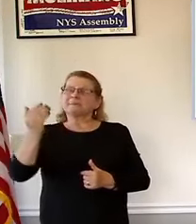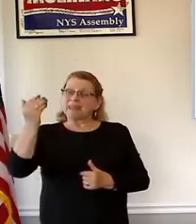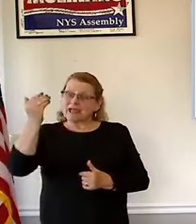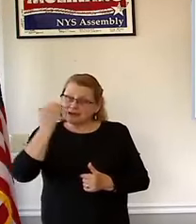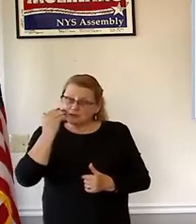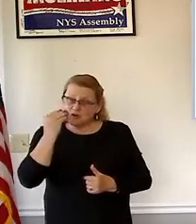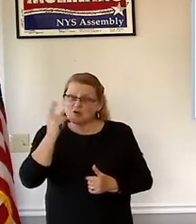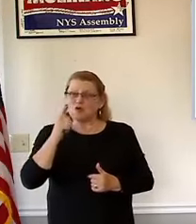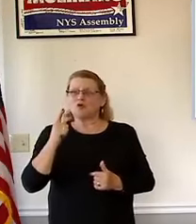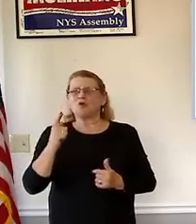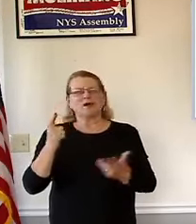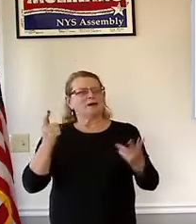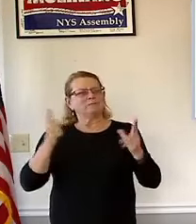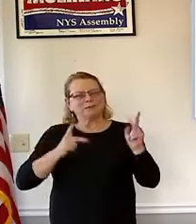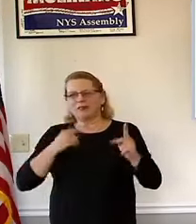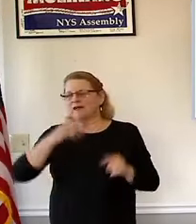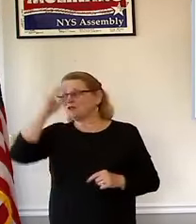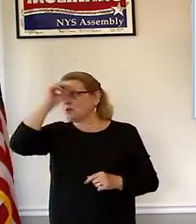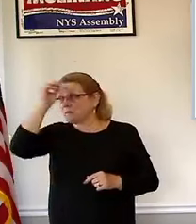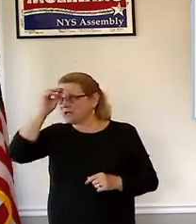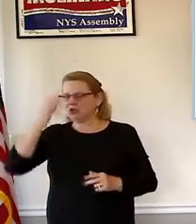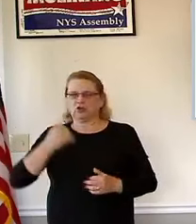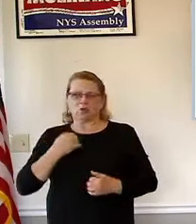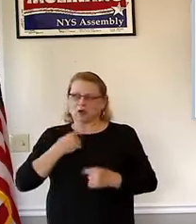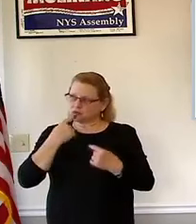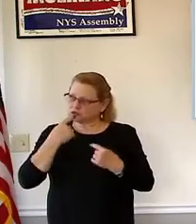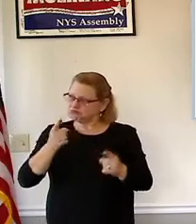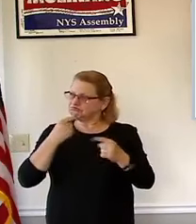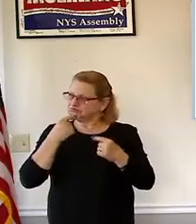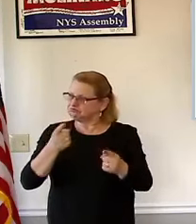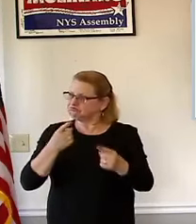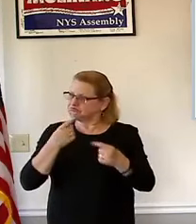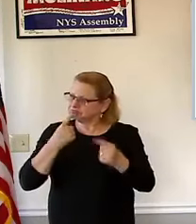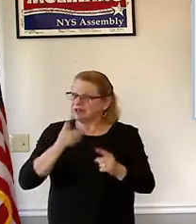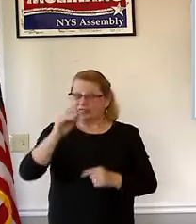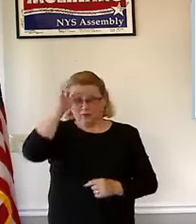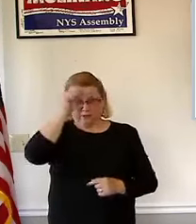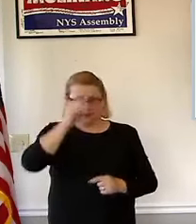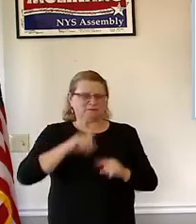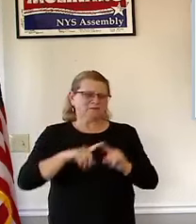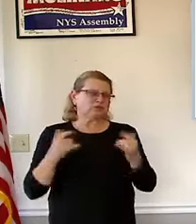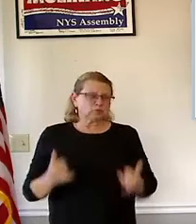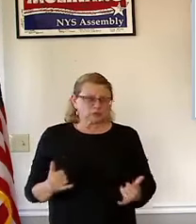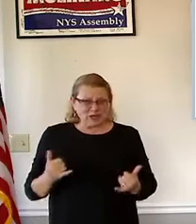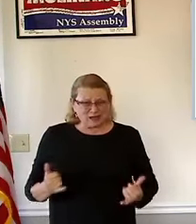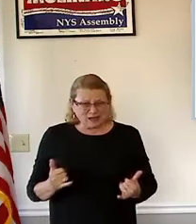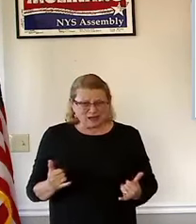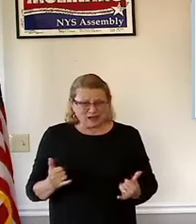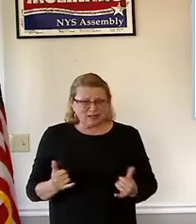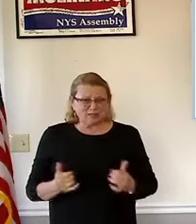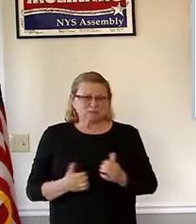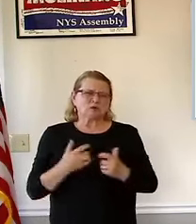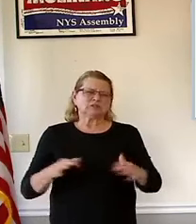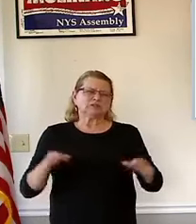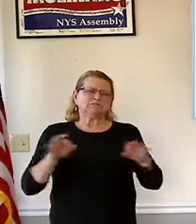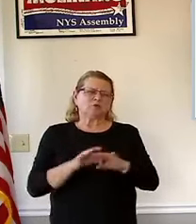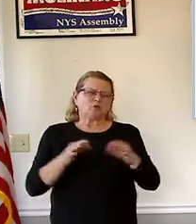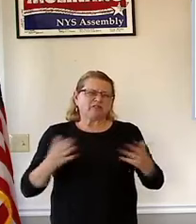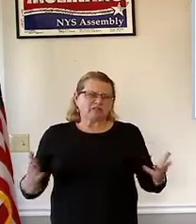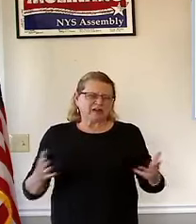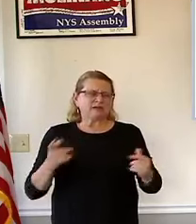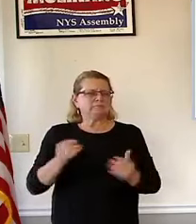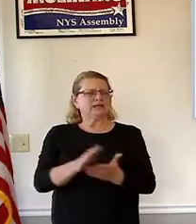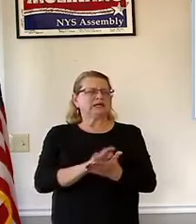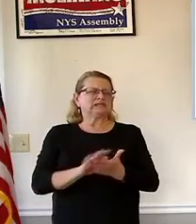to offer an opinion. I think these days the most effective thing we can do is to be considerate of one another. So